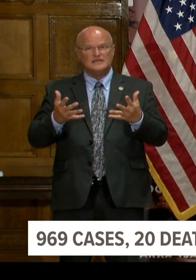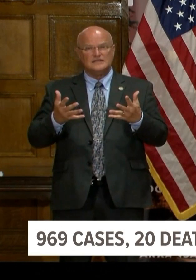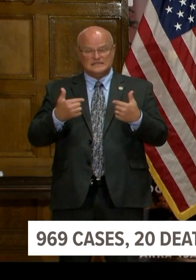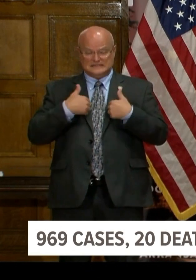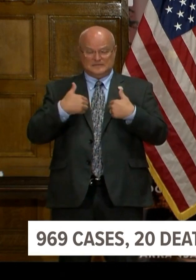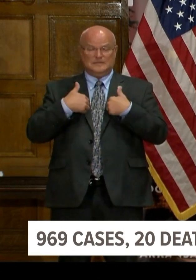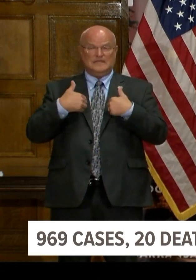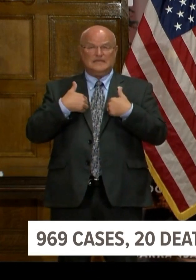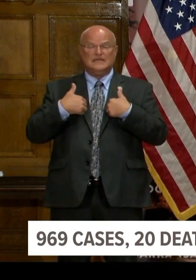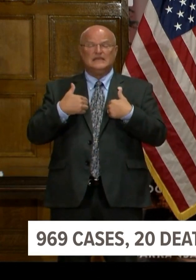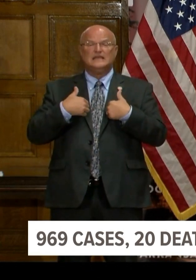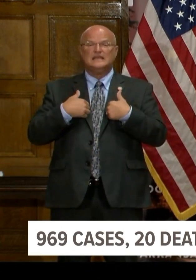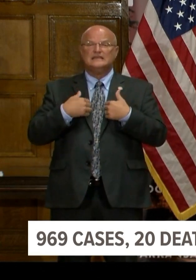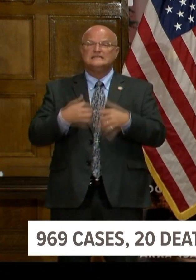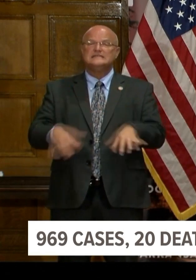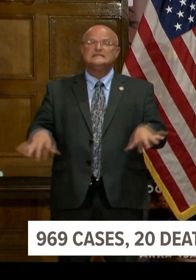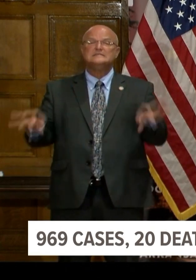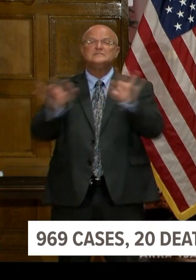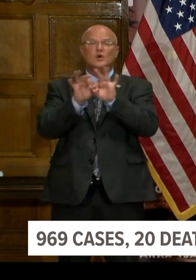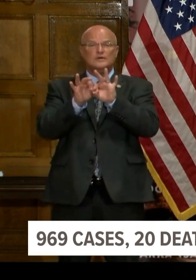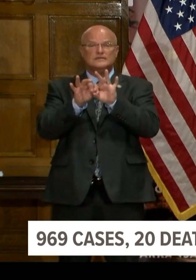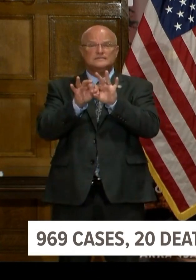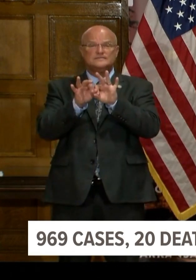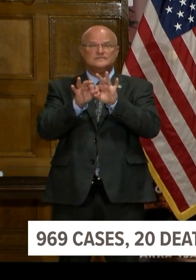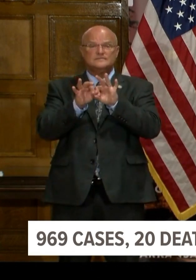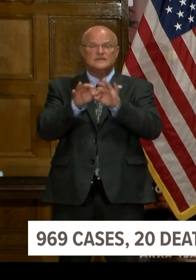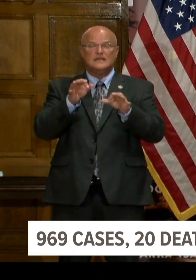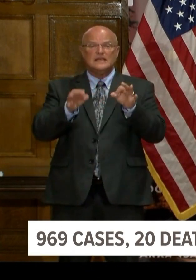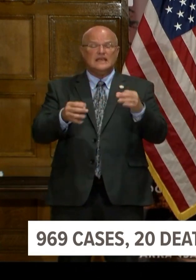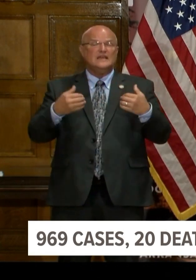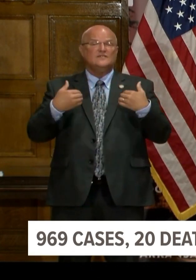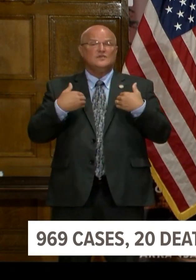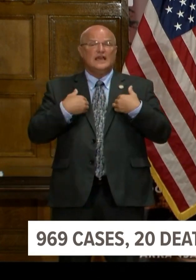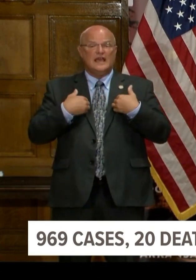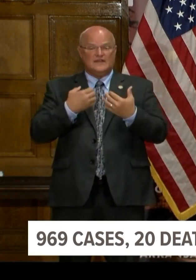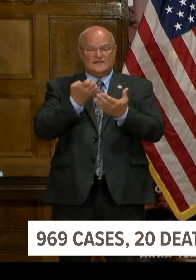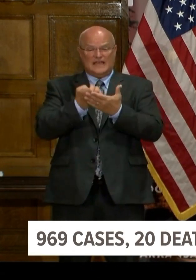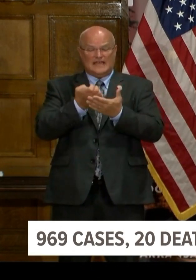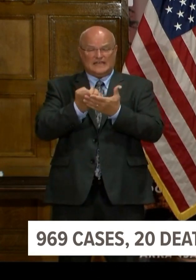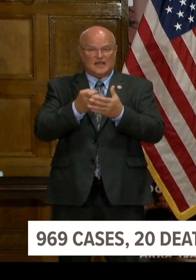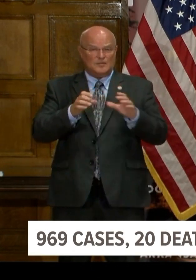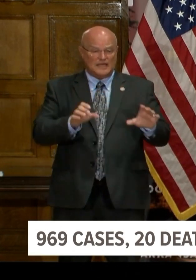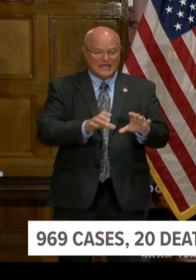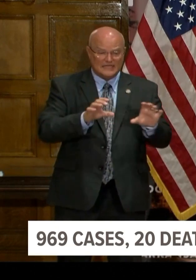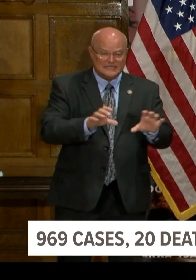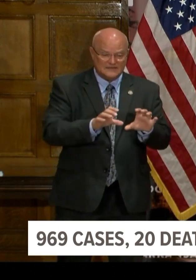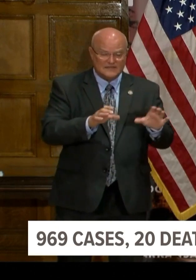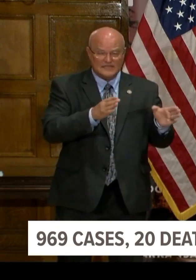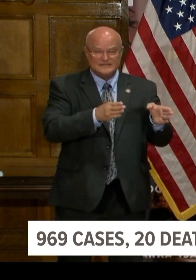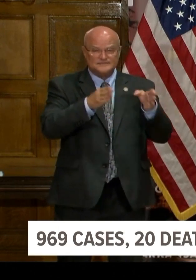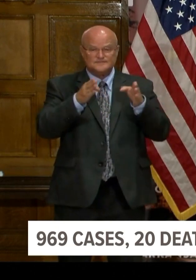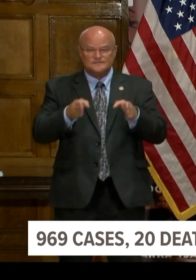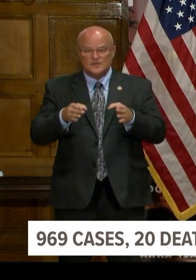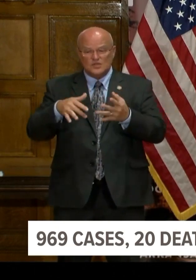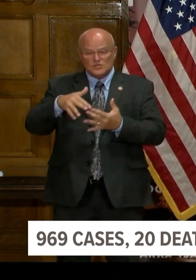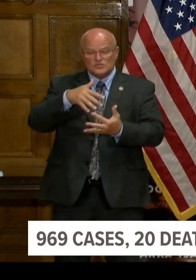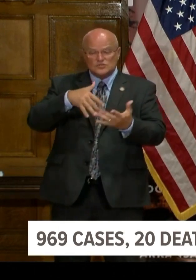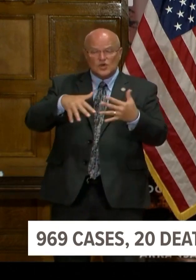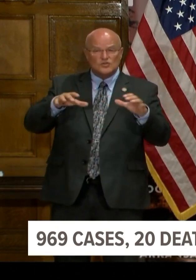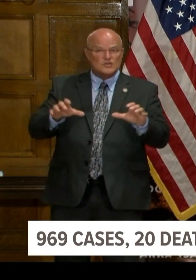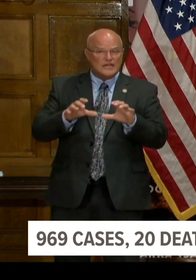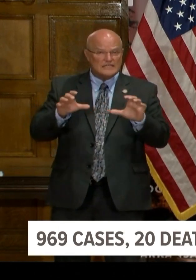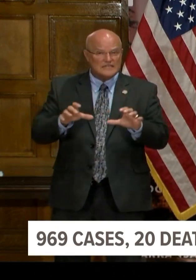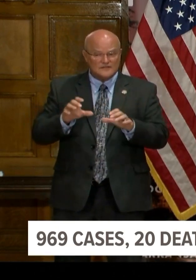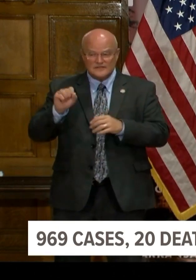to me very important, that if we're going to have economic activity, if we're going to have even social